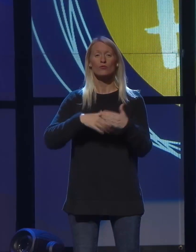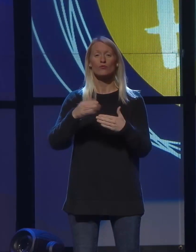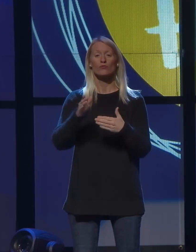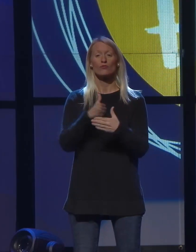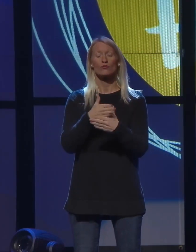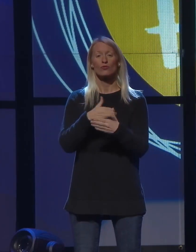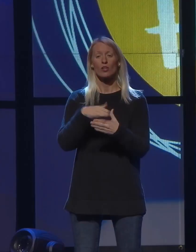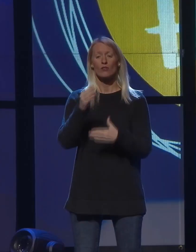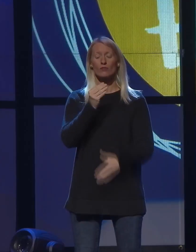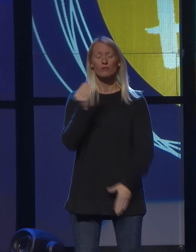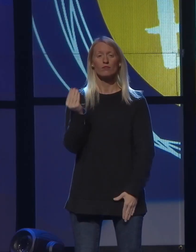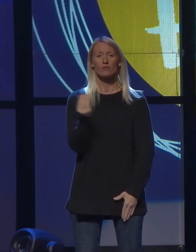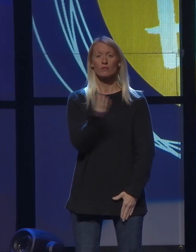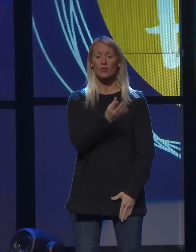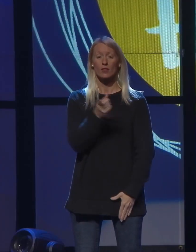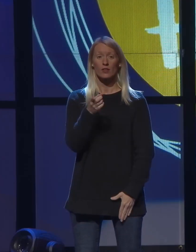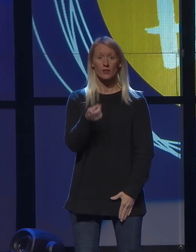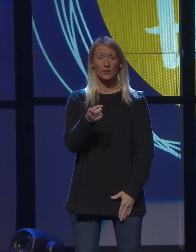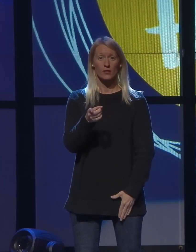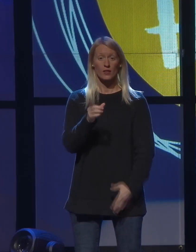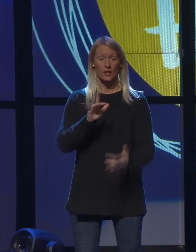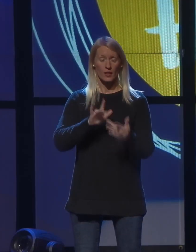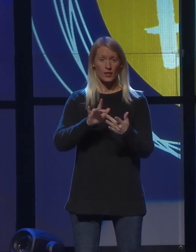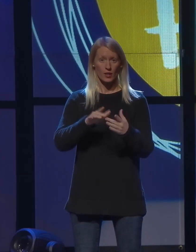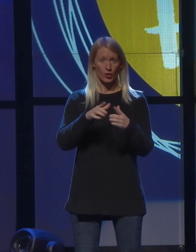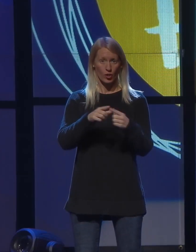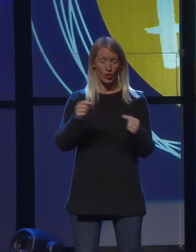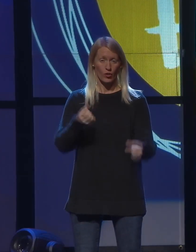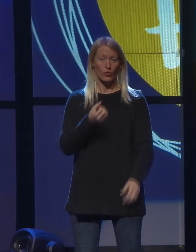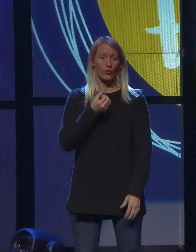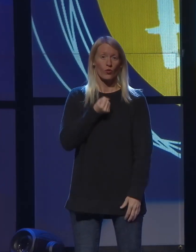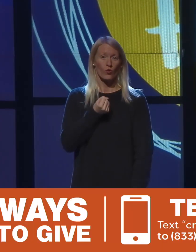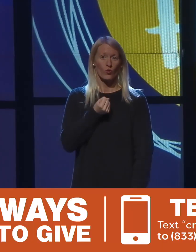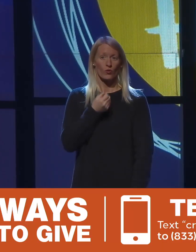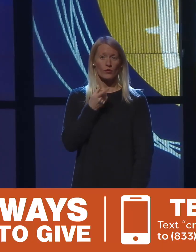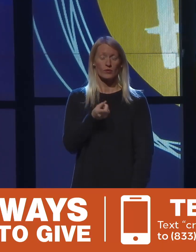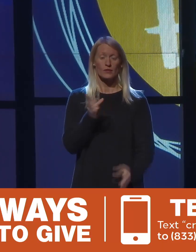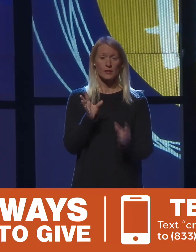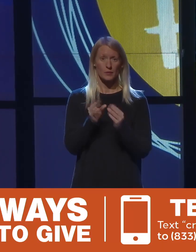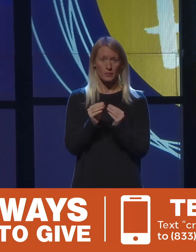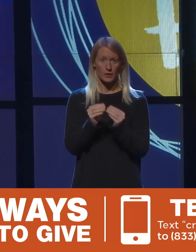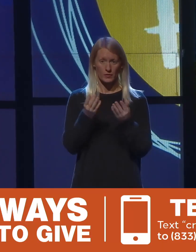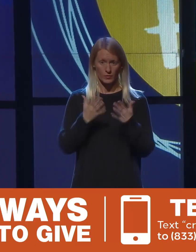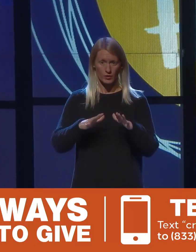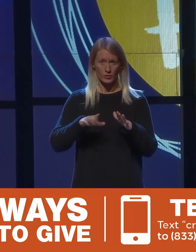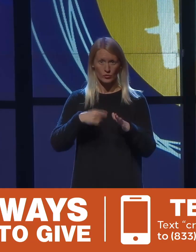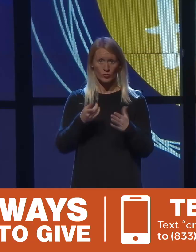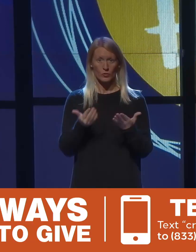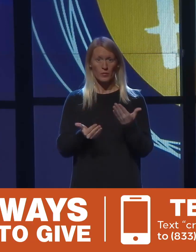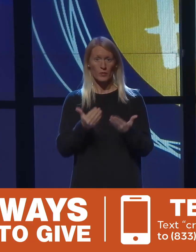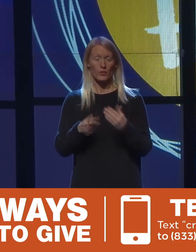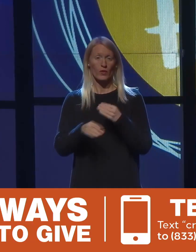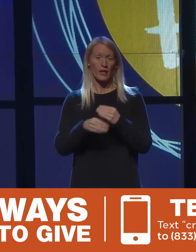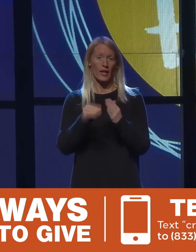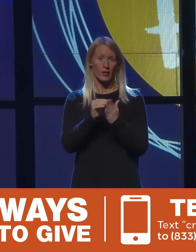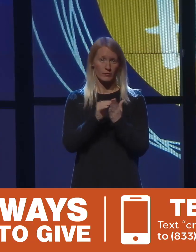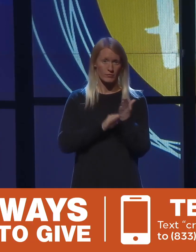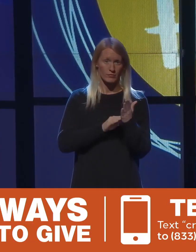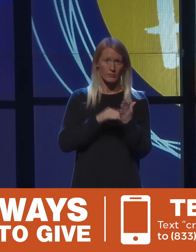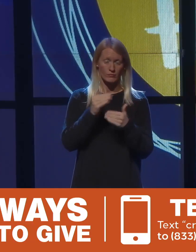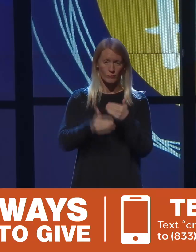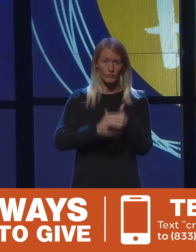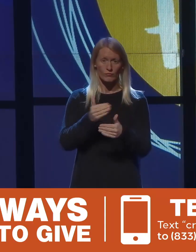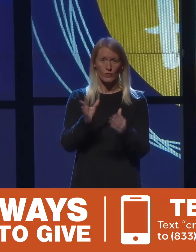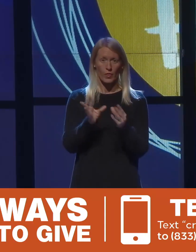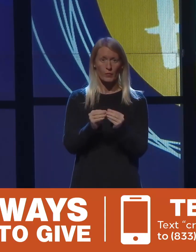Connect card until the end of the service. There's some things you're going to want to add along the way. And also in your program is